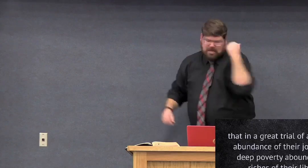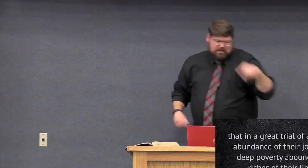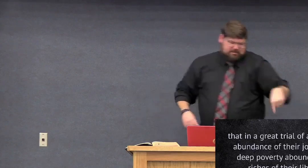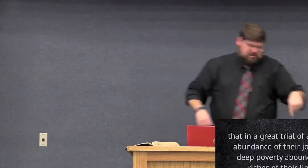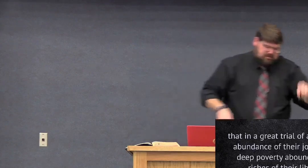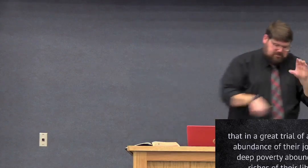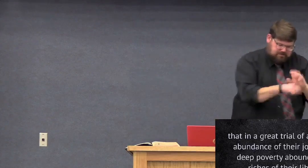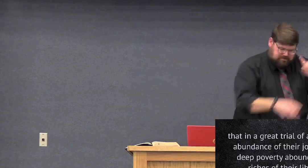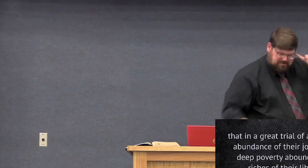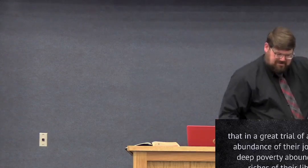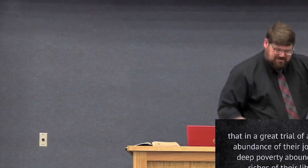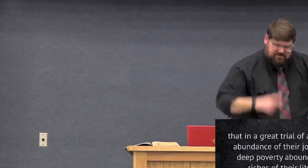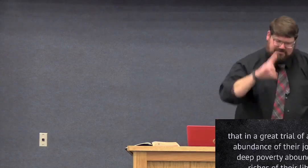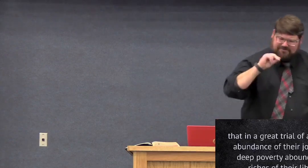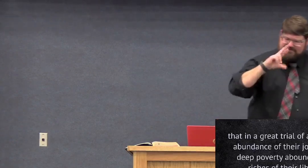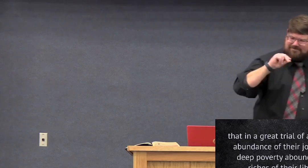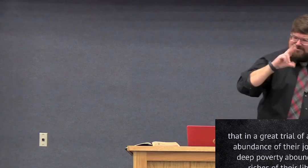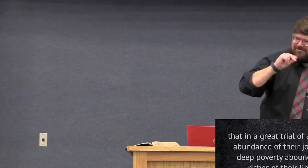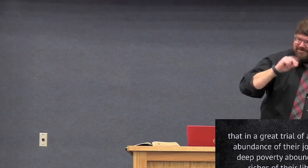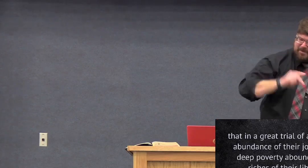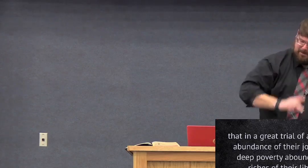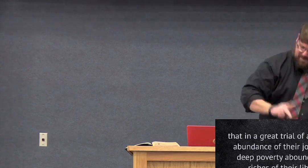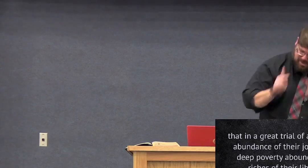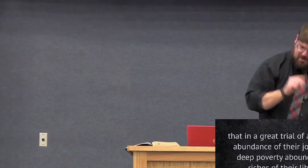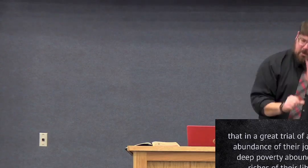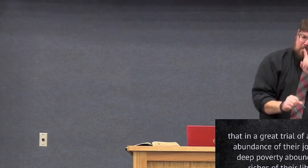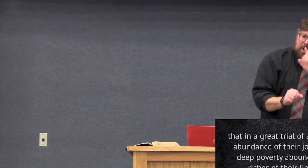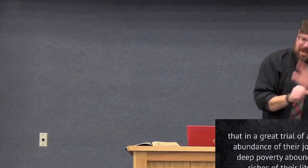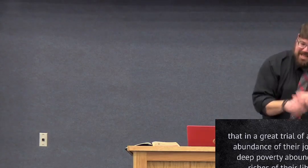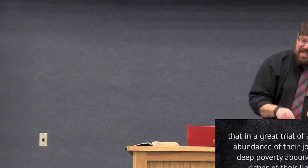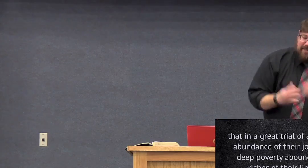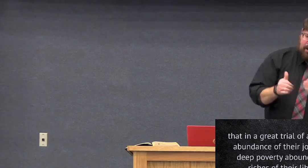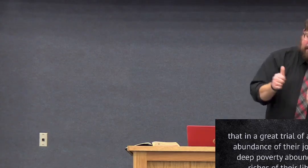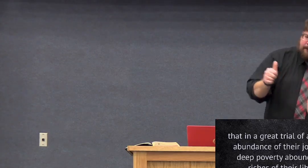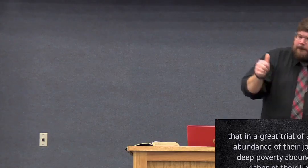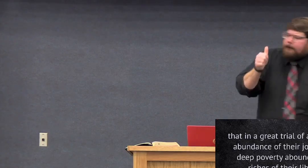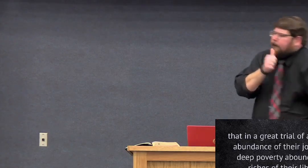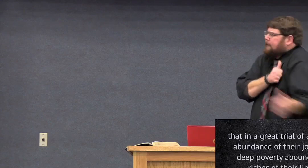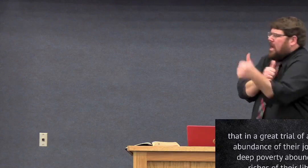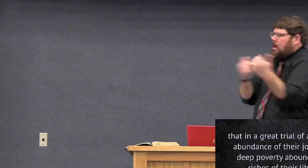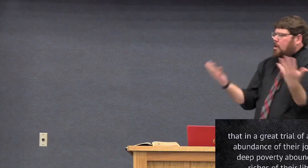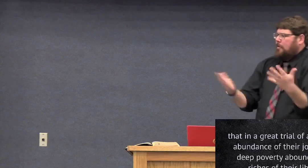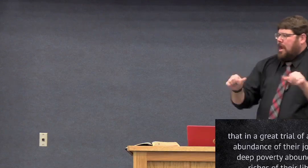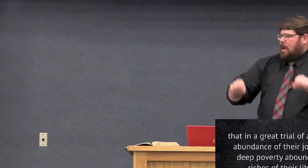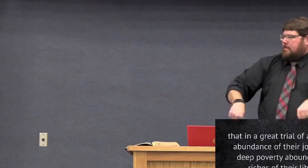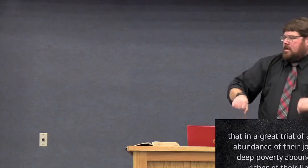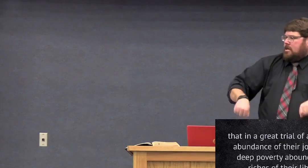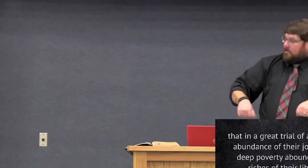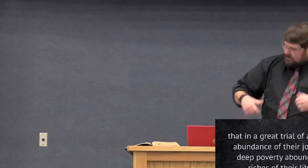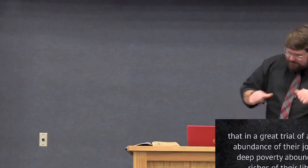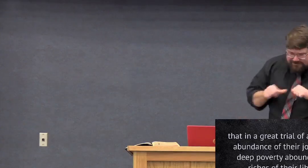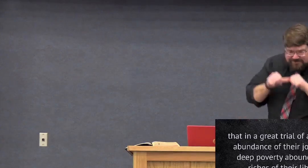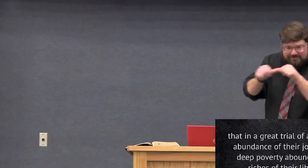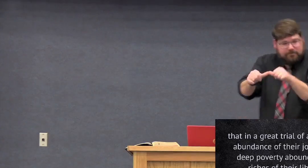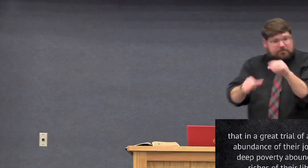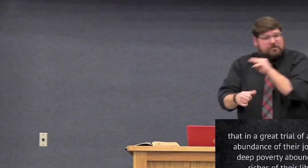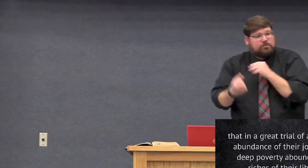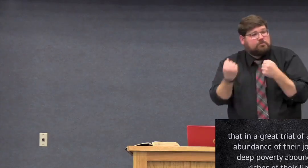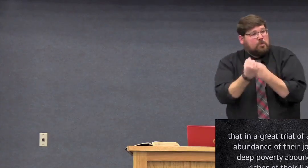But would we say, no, we're going to not support our missionaries anymore because we have to take care of our needs right here? No, we still